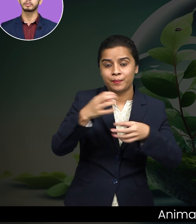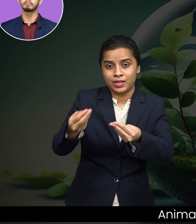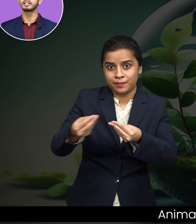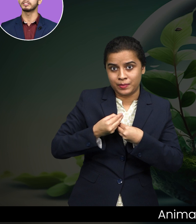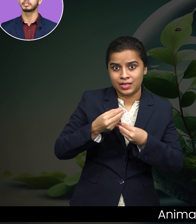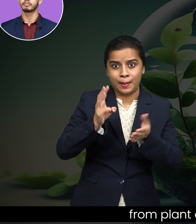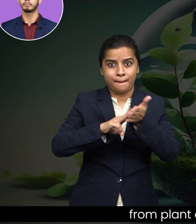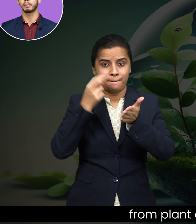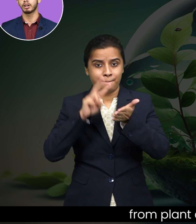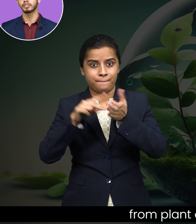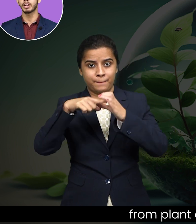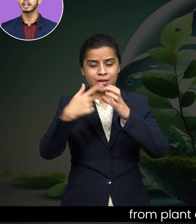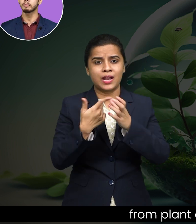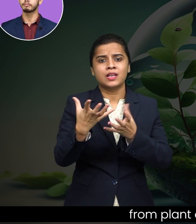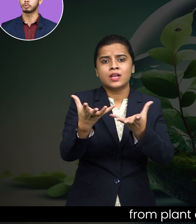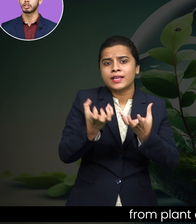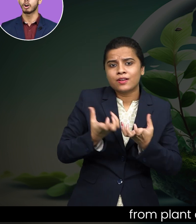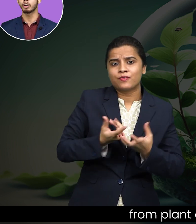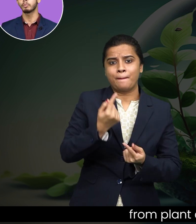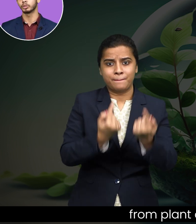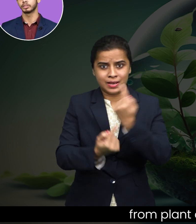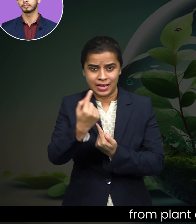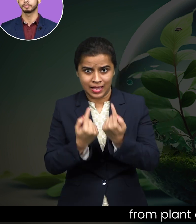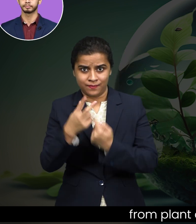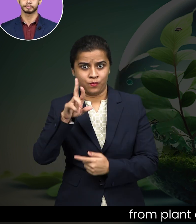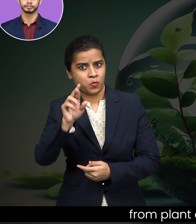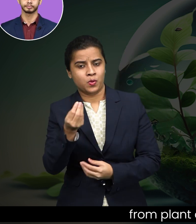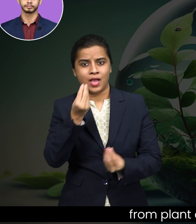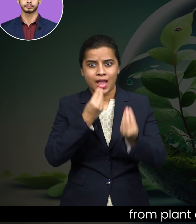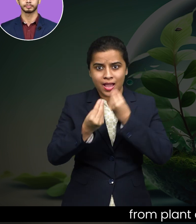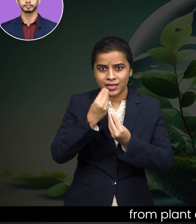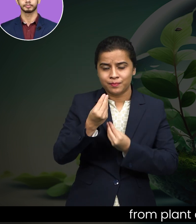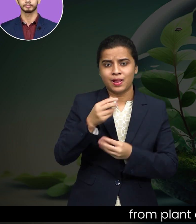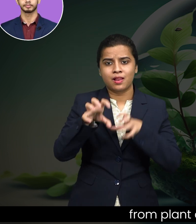Animals obtain minerals from plant or animal food or both.